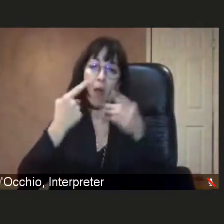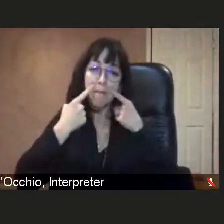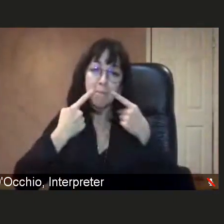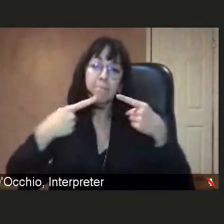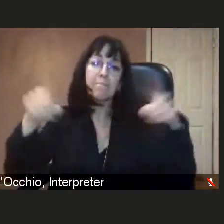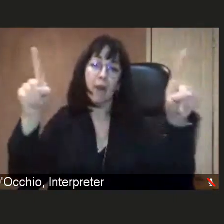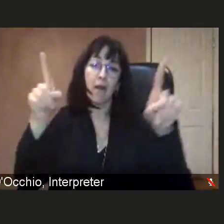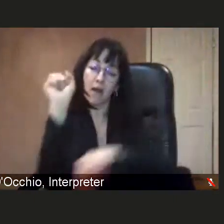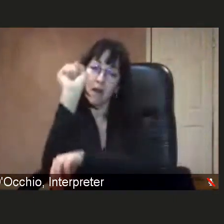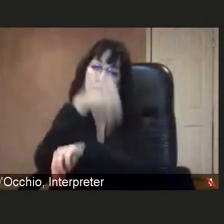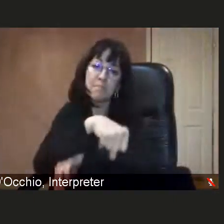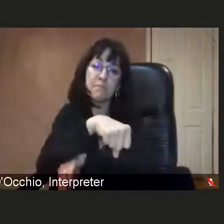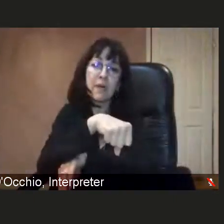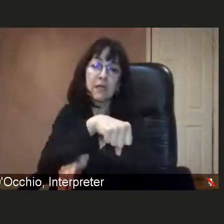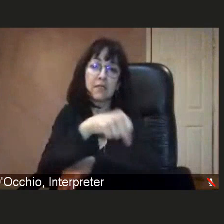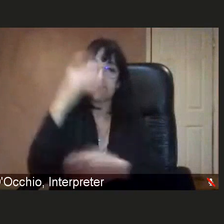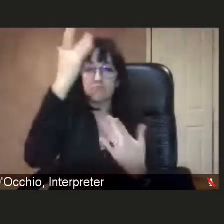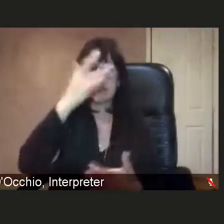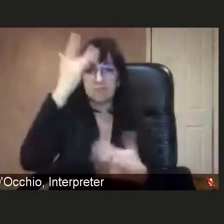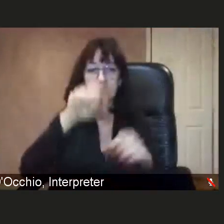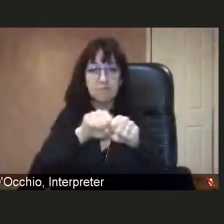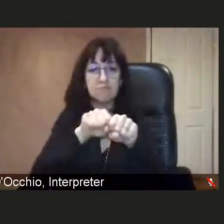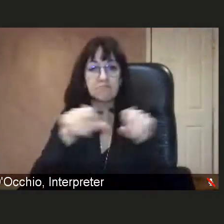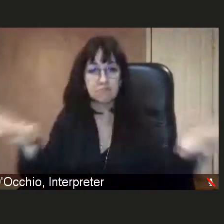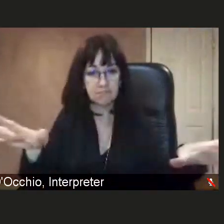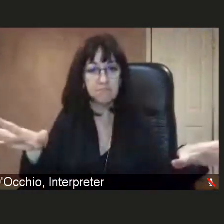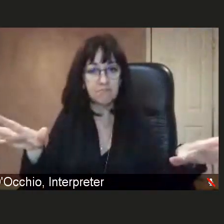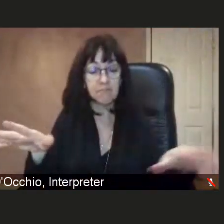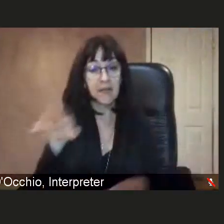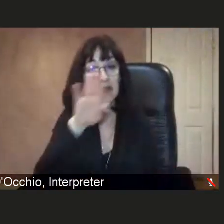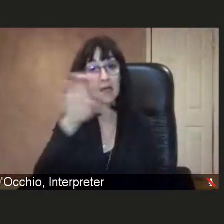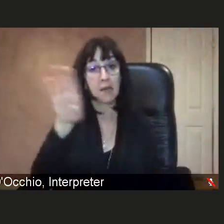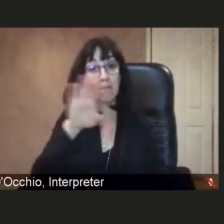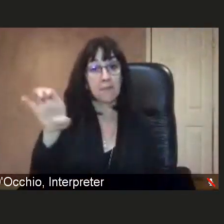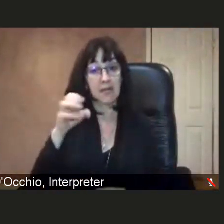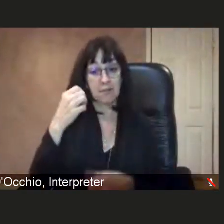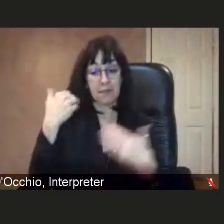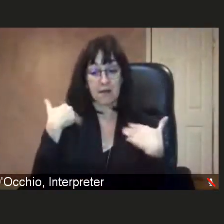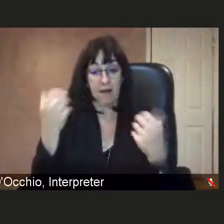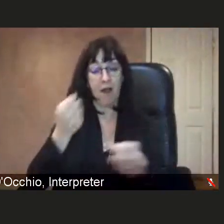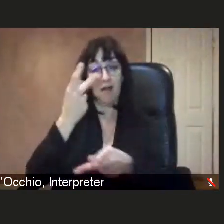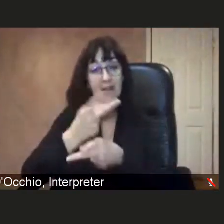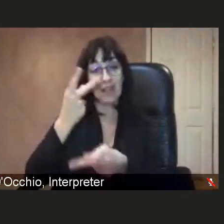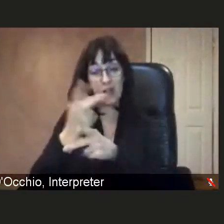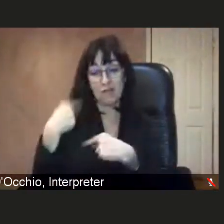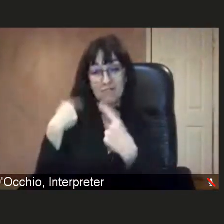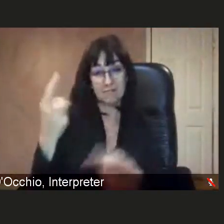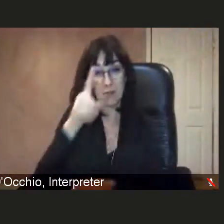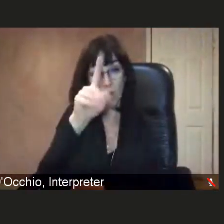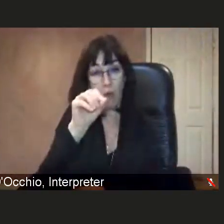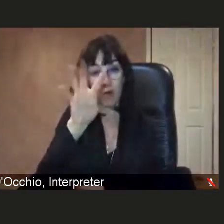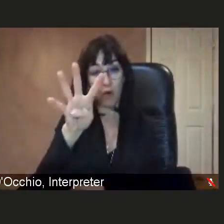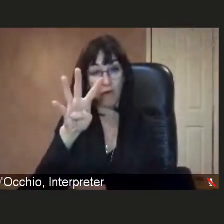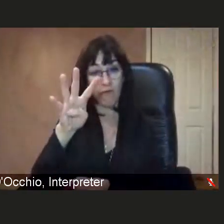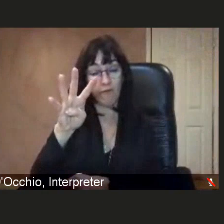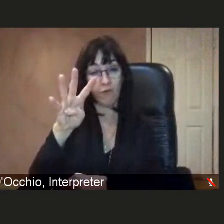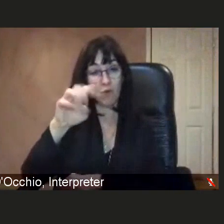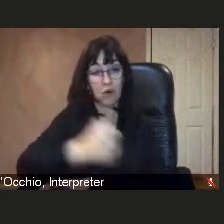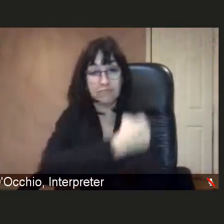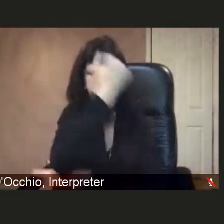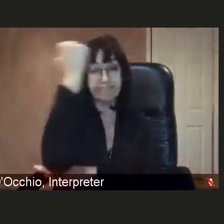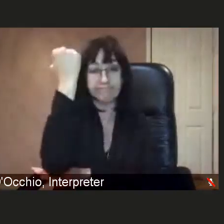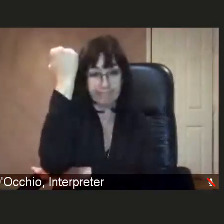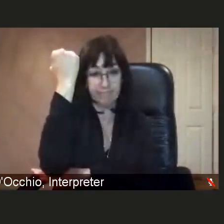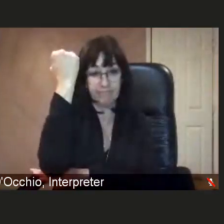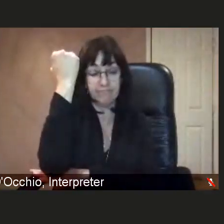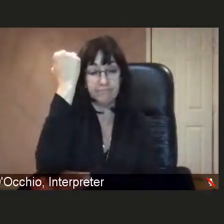resource for the last 104 years, and with your support, we will prevail and be here to serve you for the